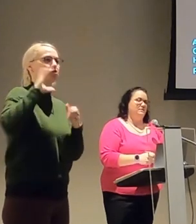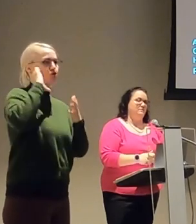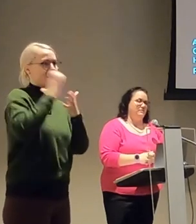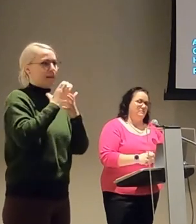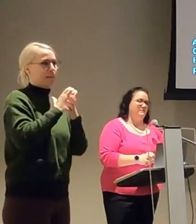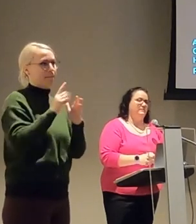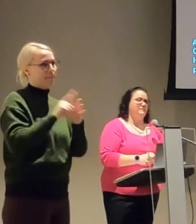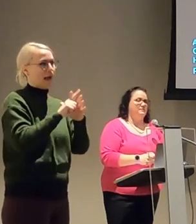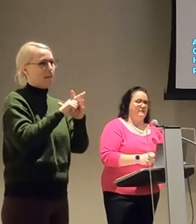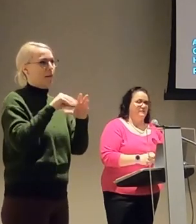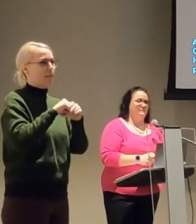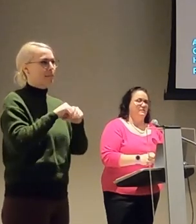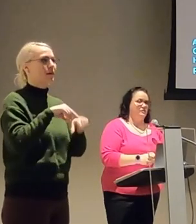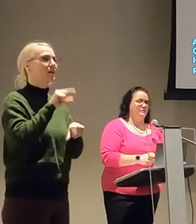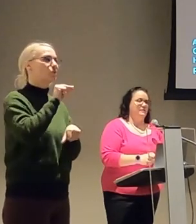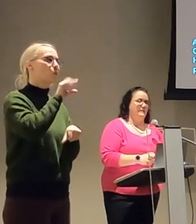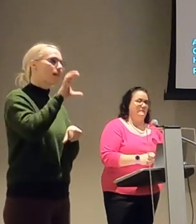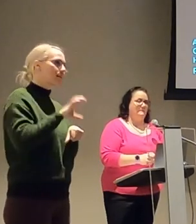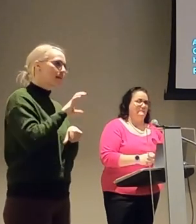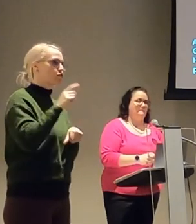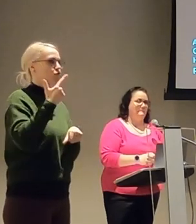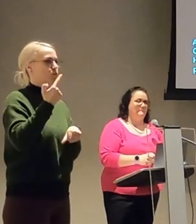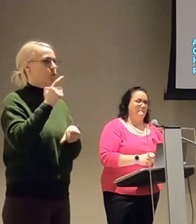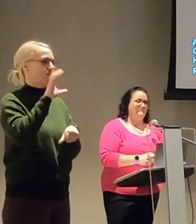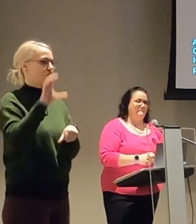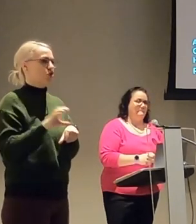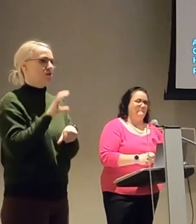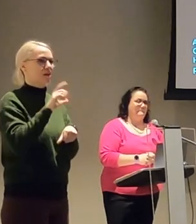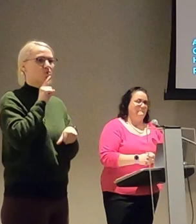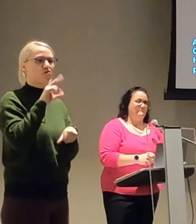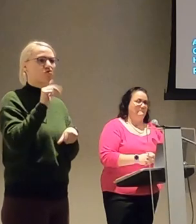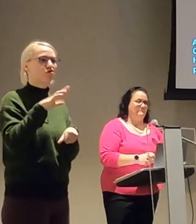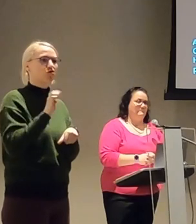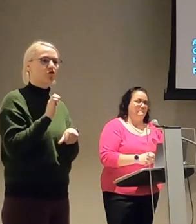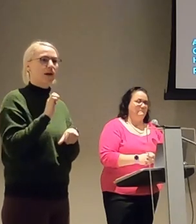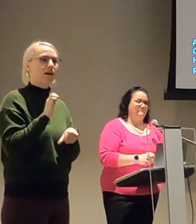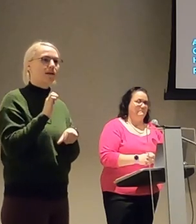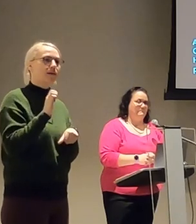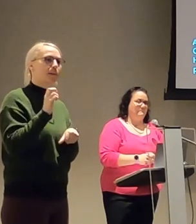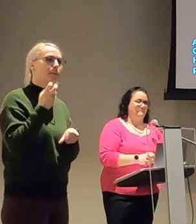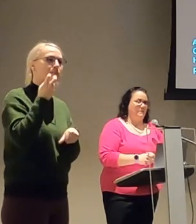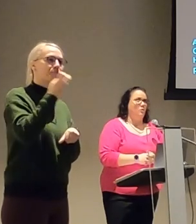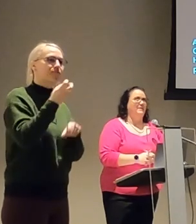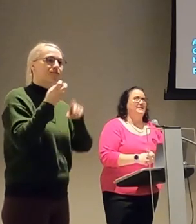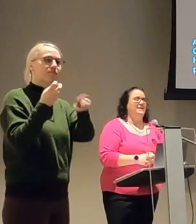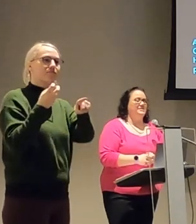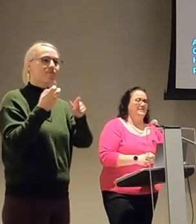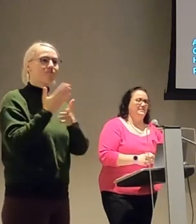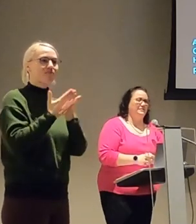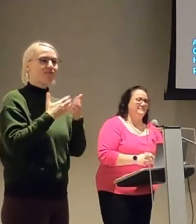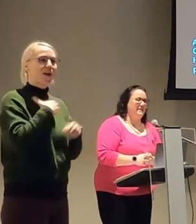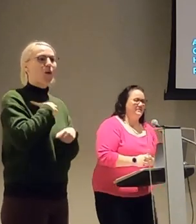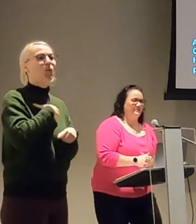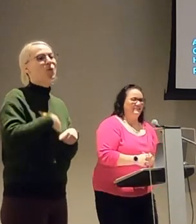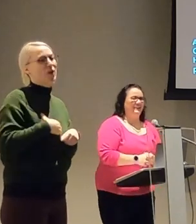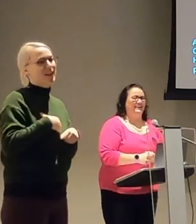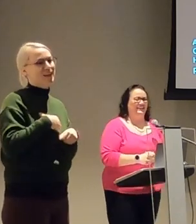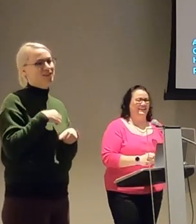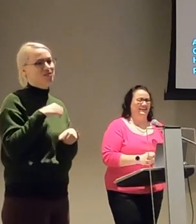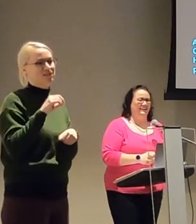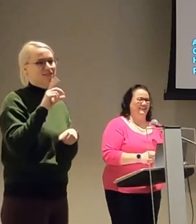the 20th and 21st century. Yeah. You have to wish Salvador Dali had come. Oh my gosh, I can only